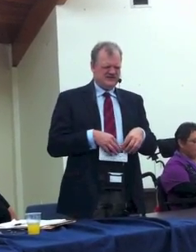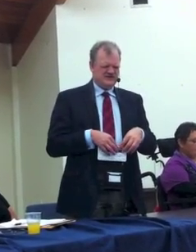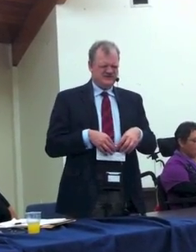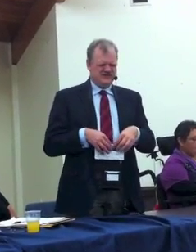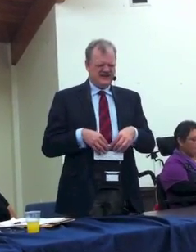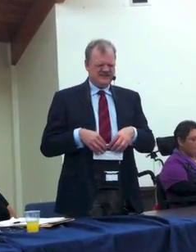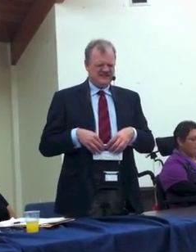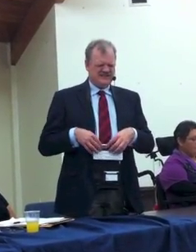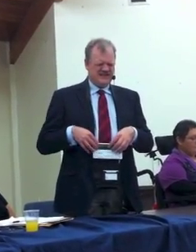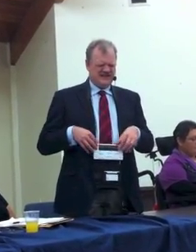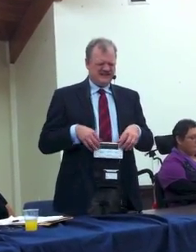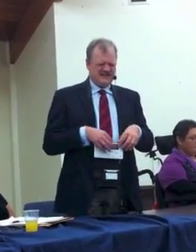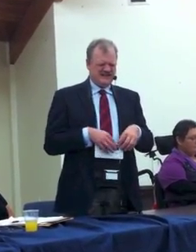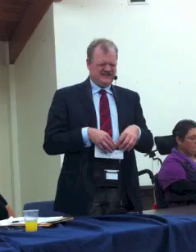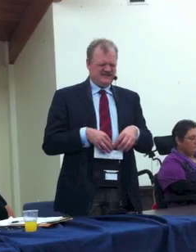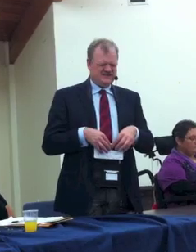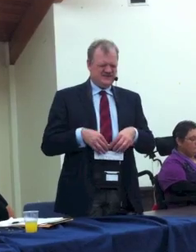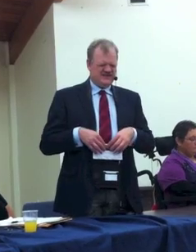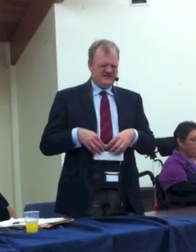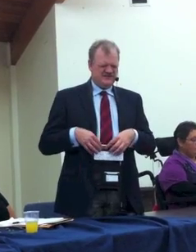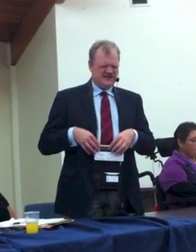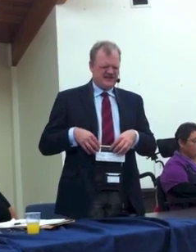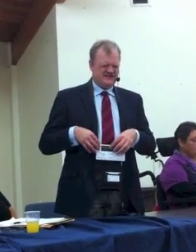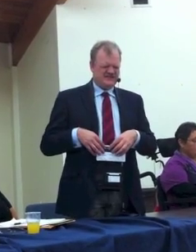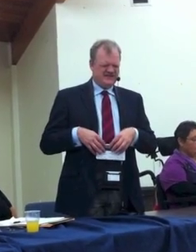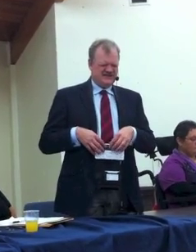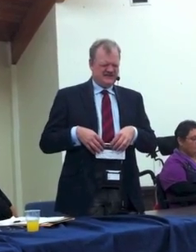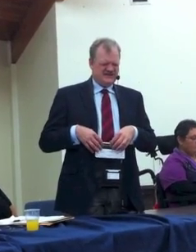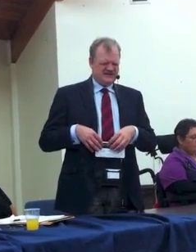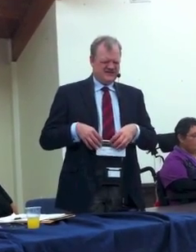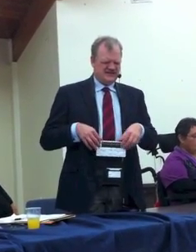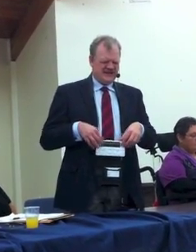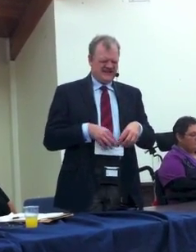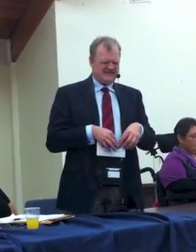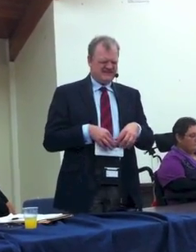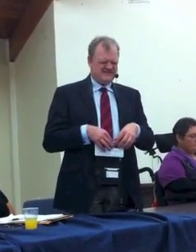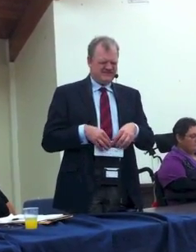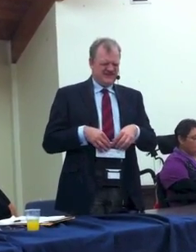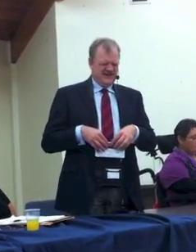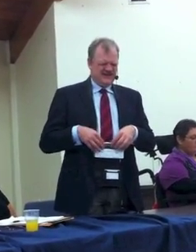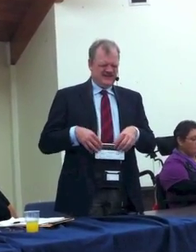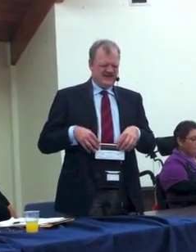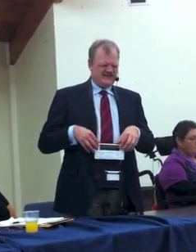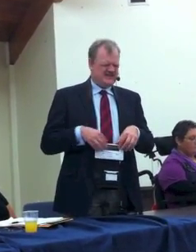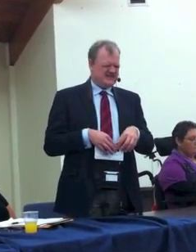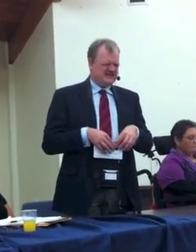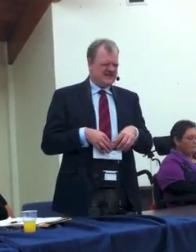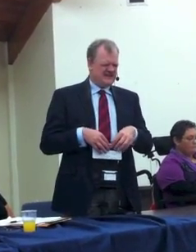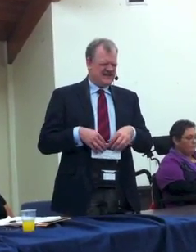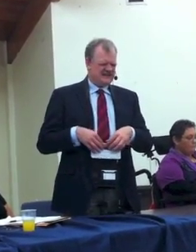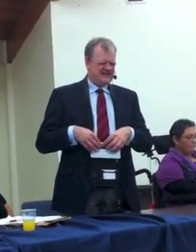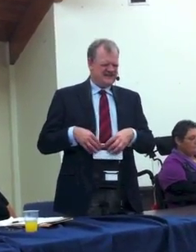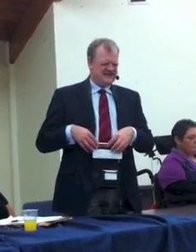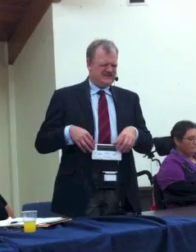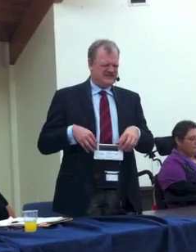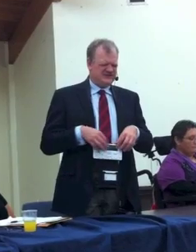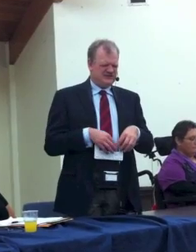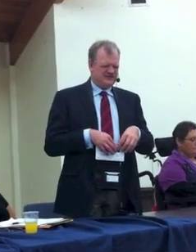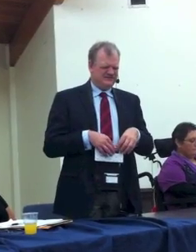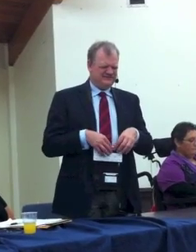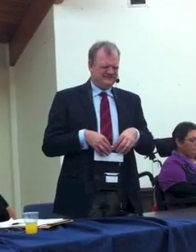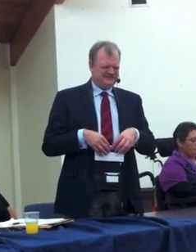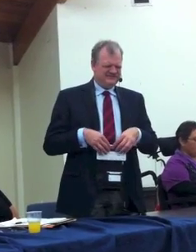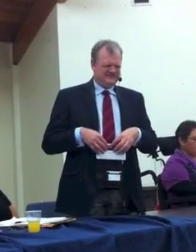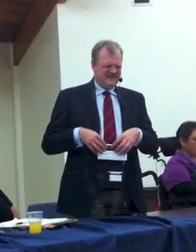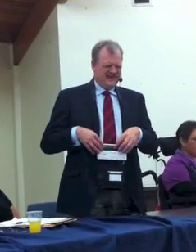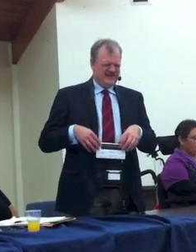lawyer to fully understand how disability relates to the case and then articulate that clearly to the